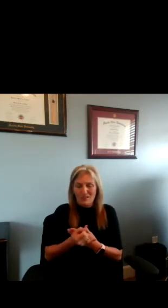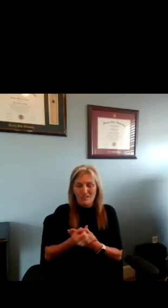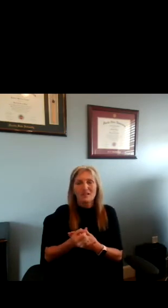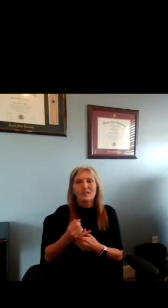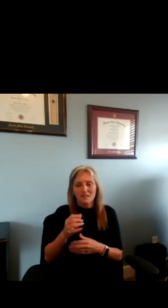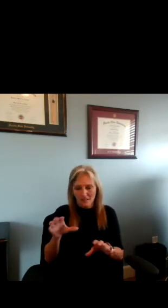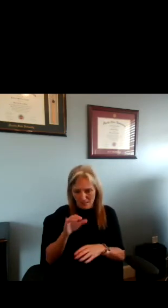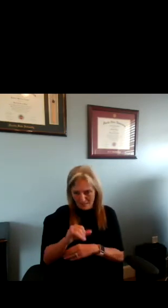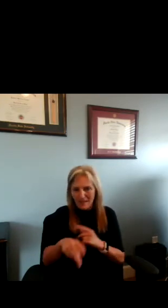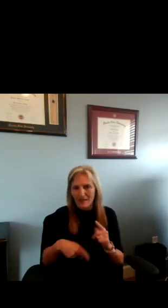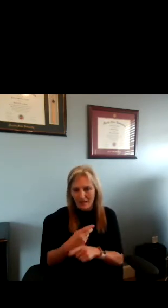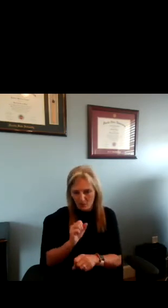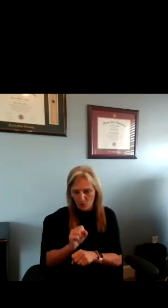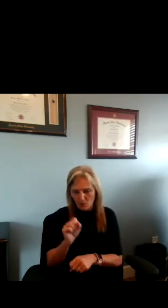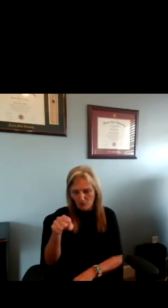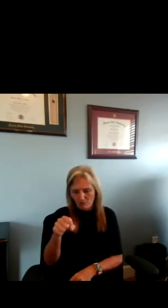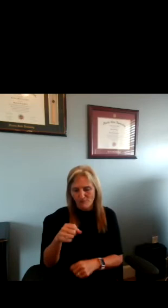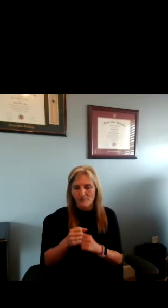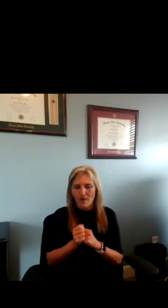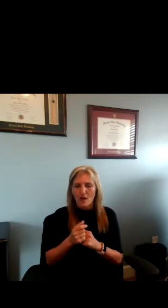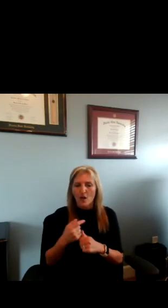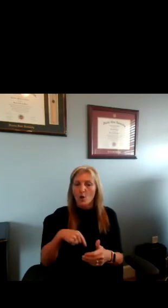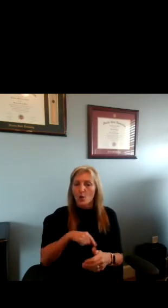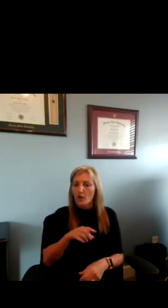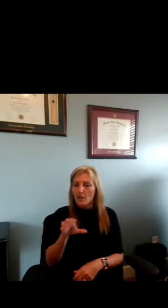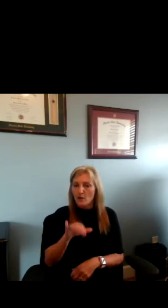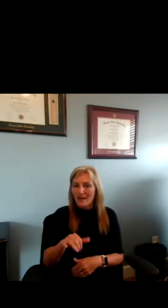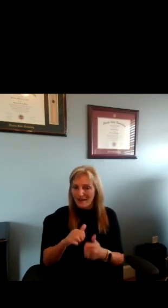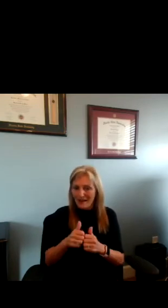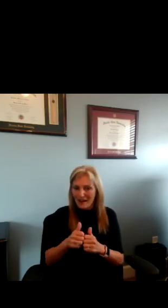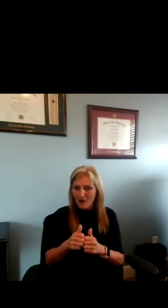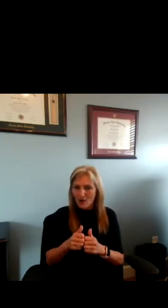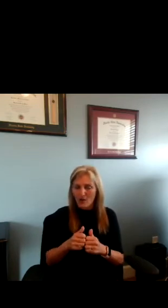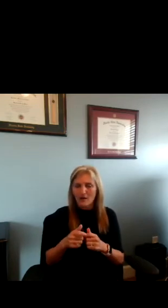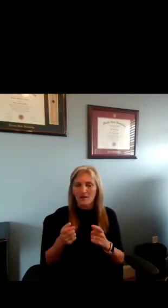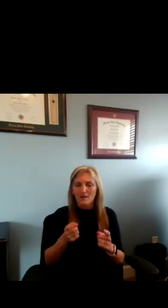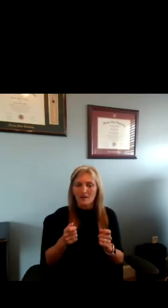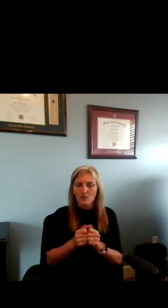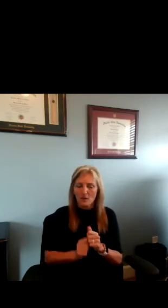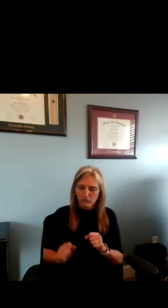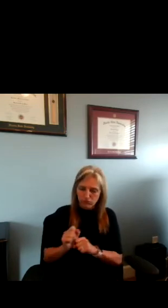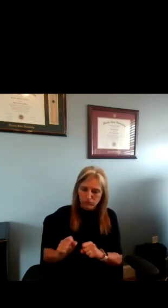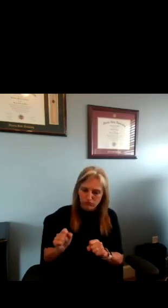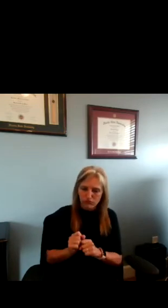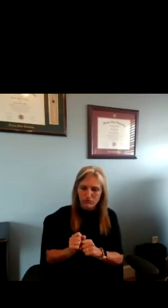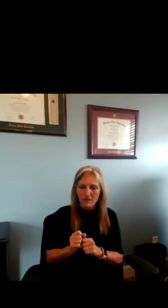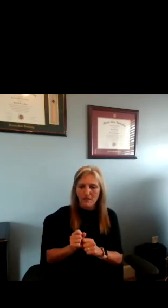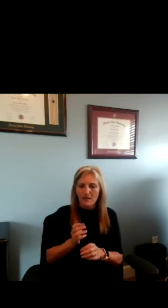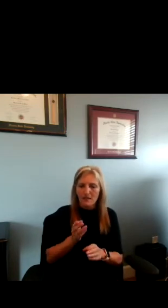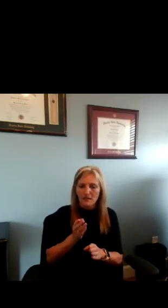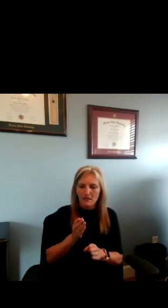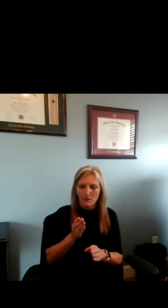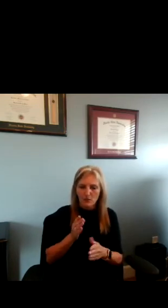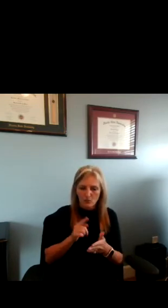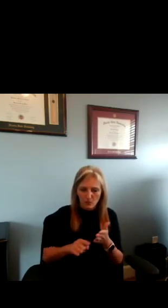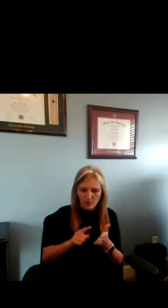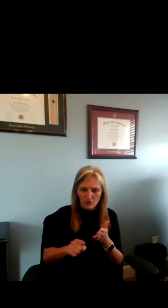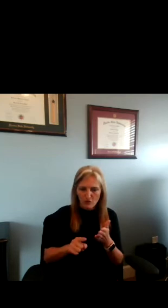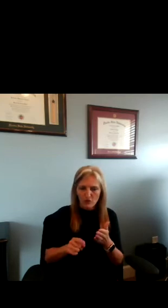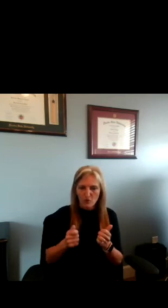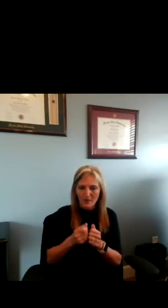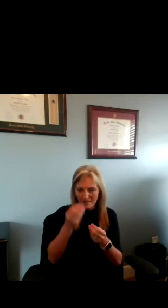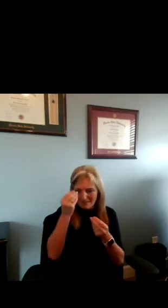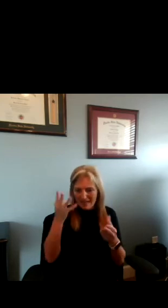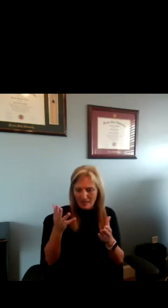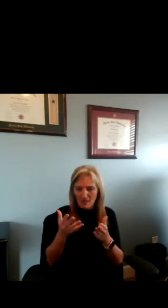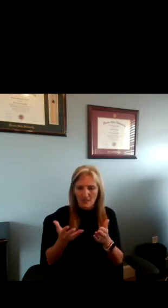work. We do this by conducting objective, rigorous, and interdisciplinary research to produce data-driven